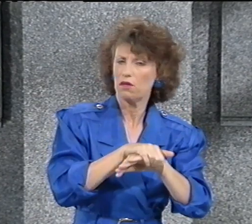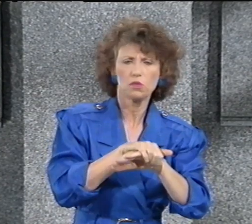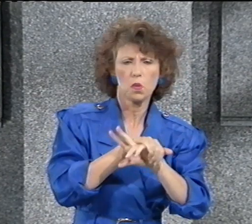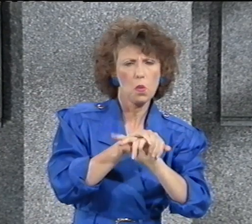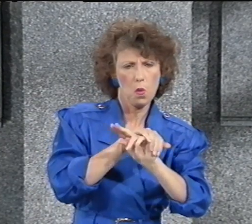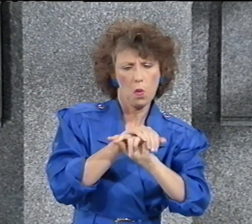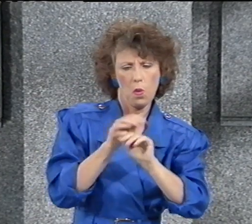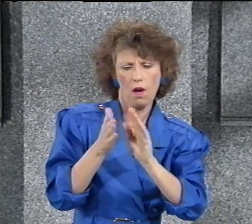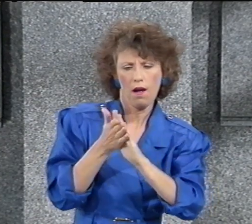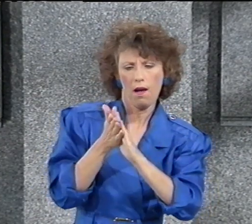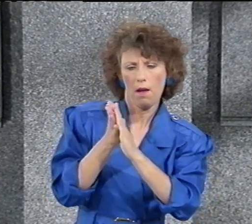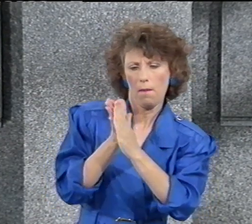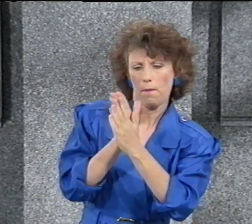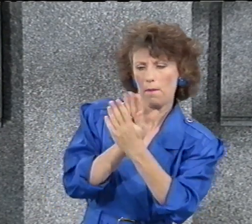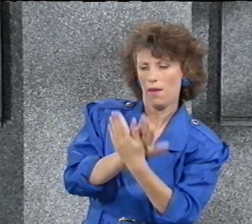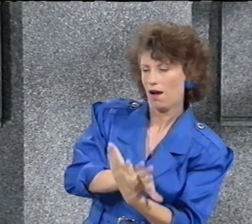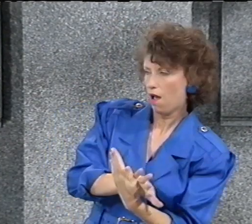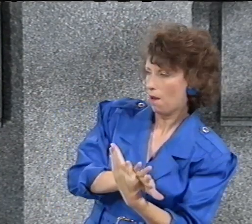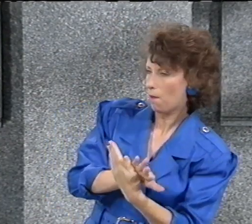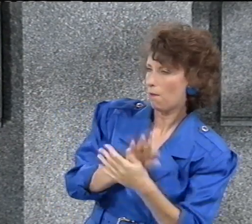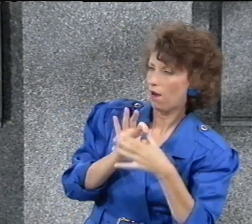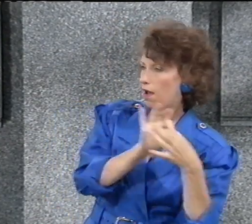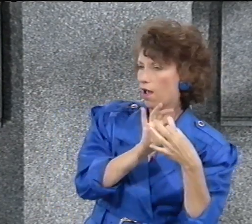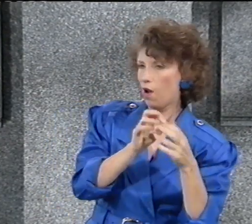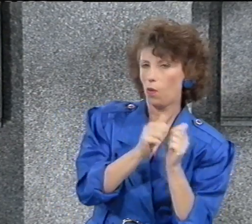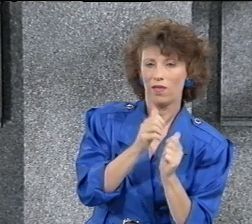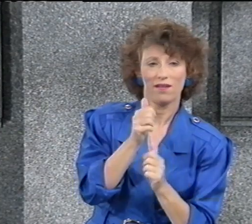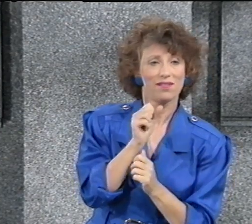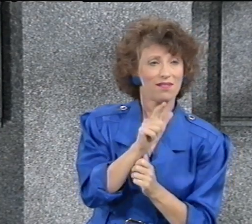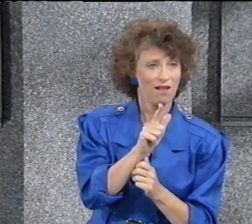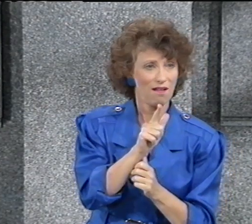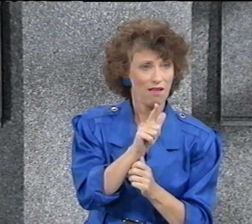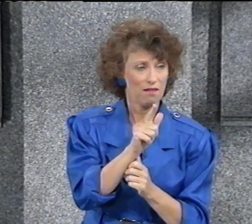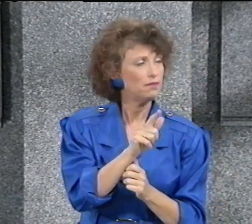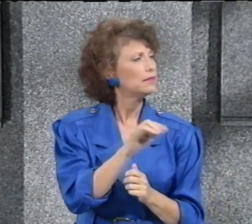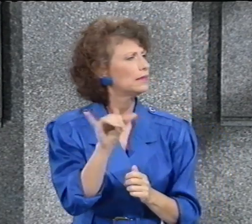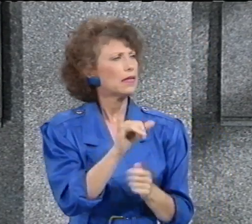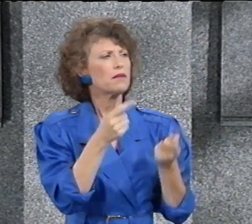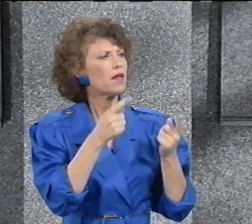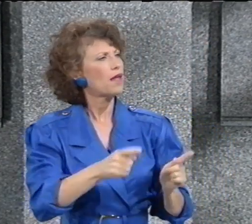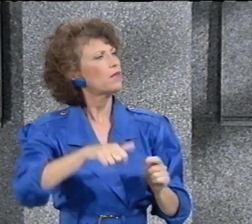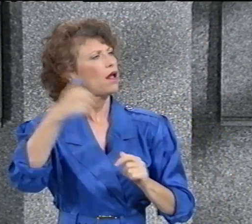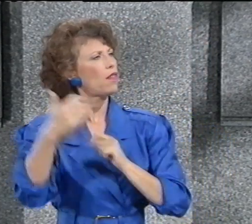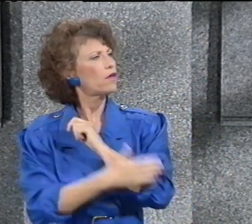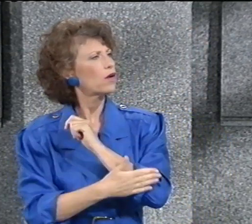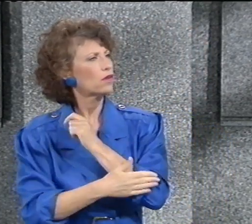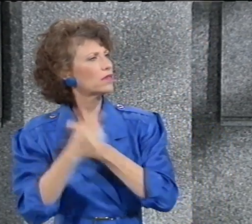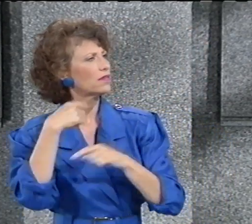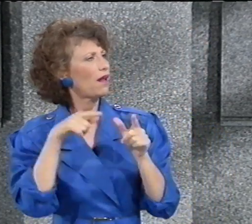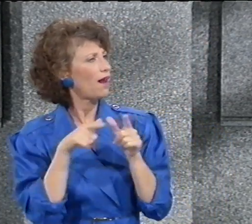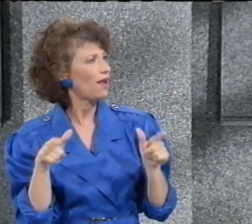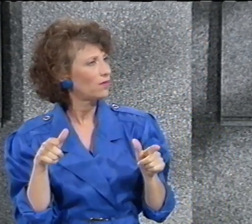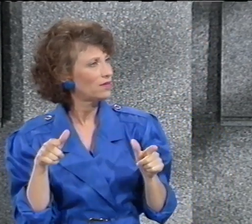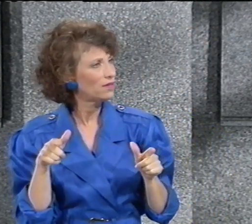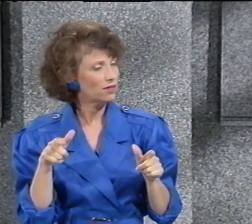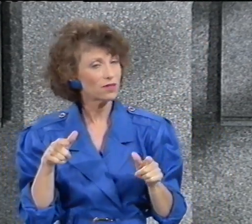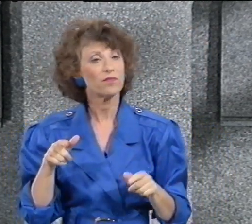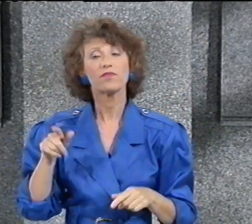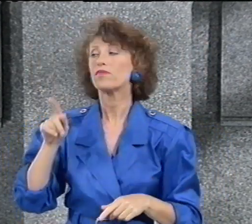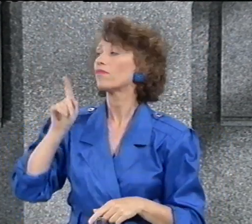letters. The words are not simply spelled in English because they actually take on the form of American